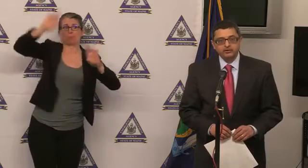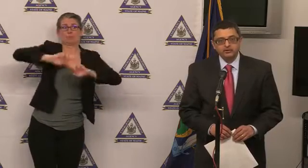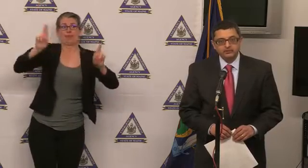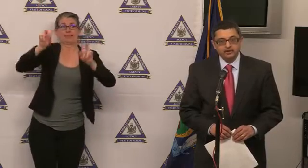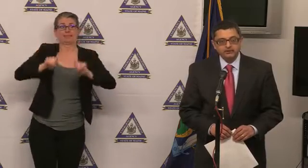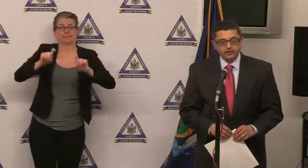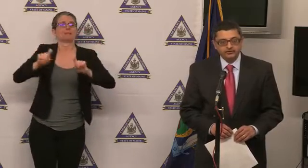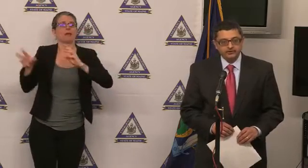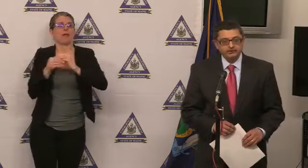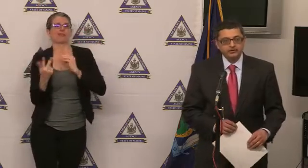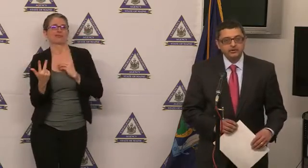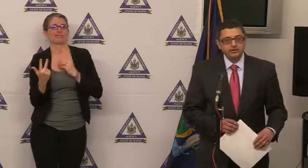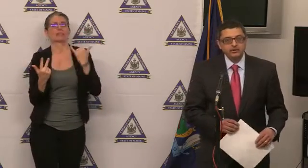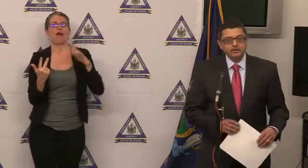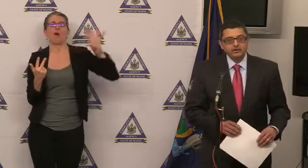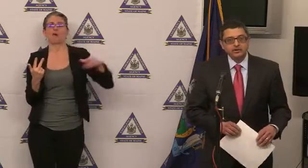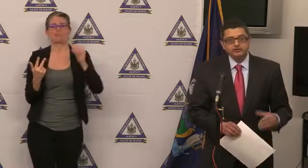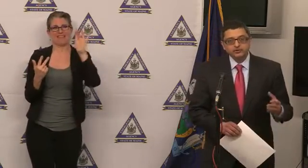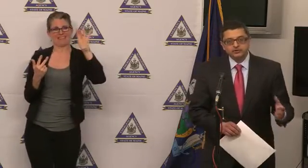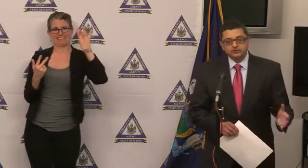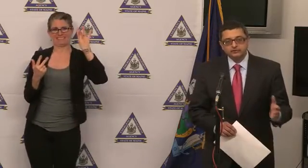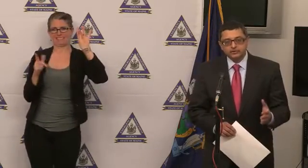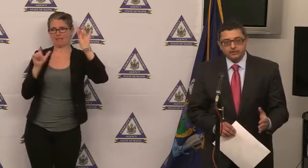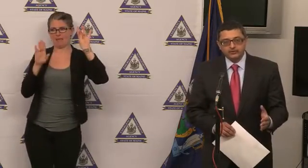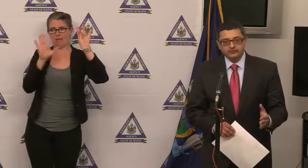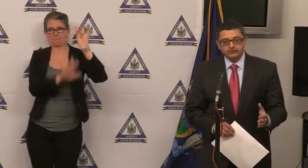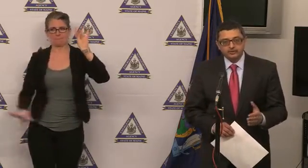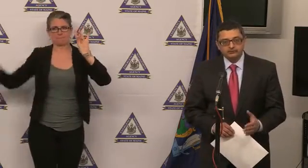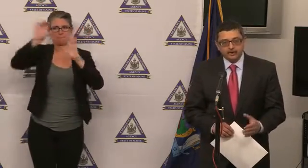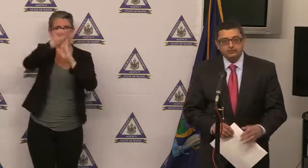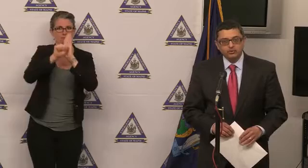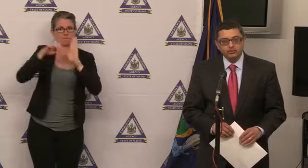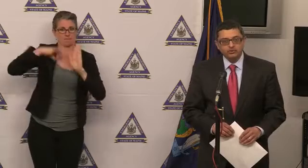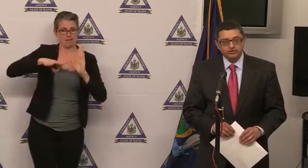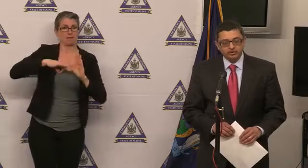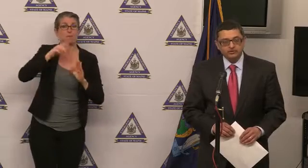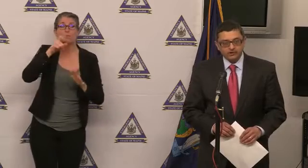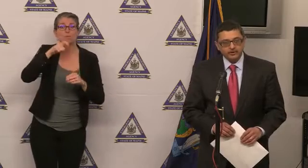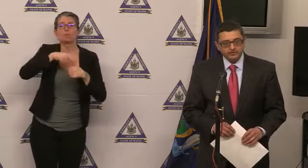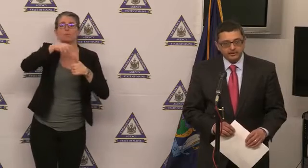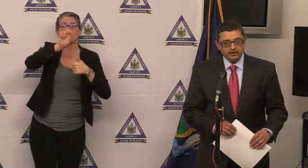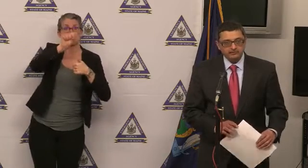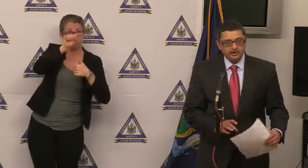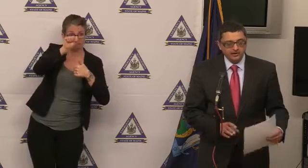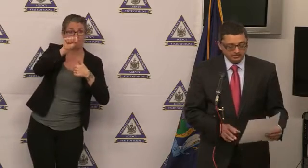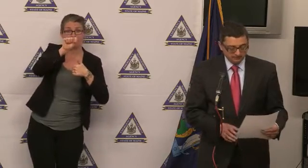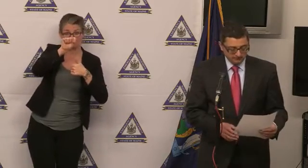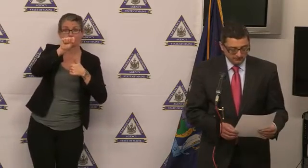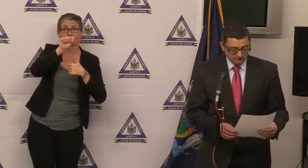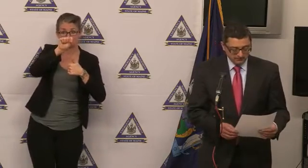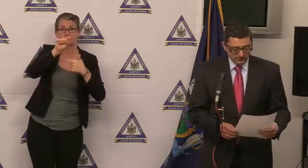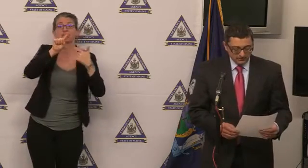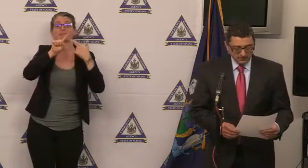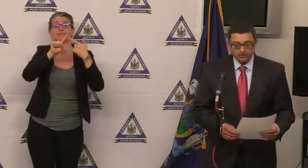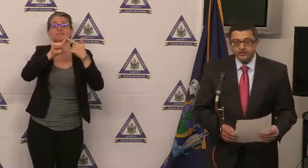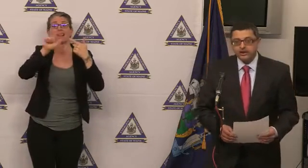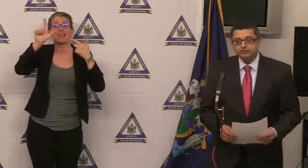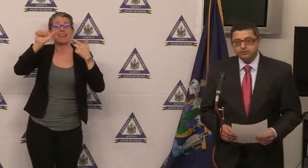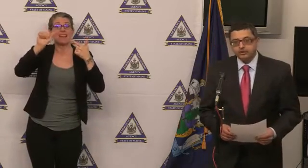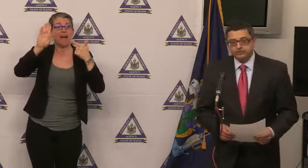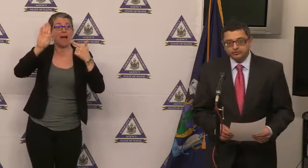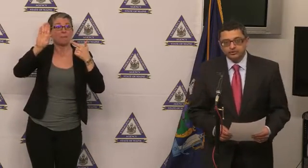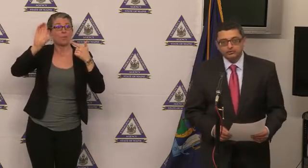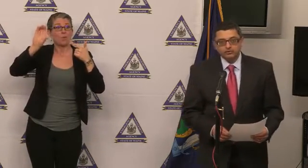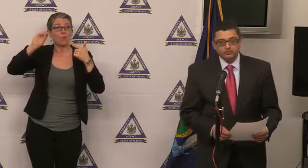COVID-19 to Maine residents. In addition to Quest and LabCorp, which have already been online, there are now